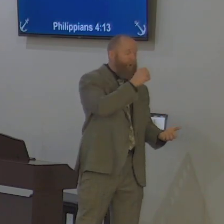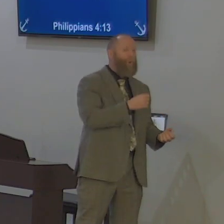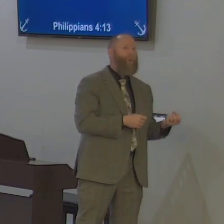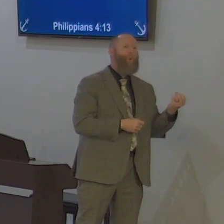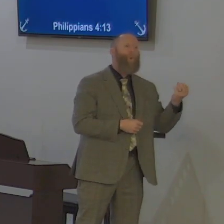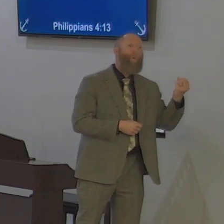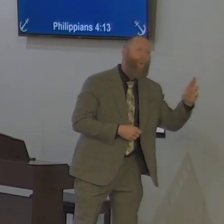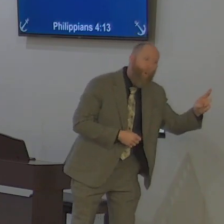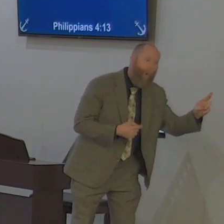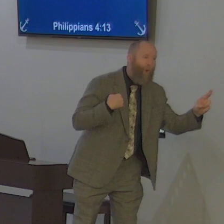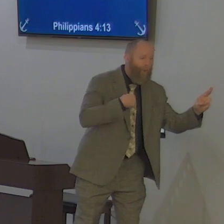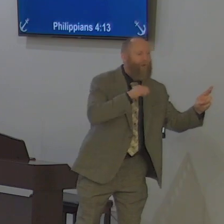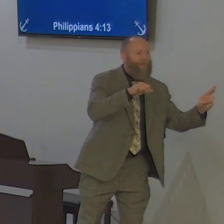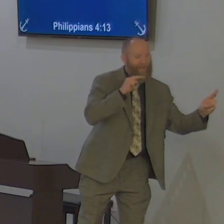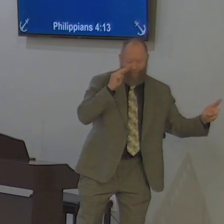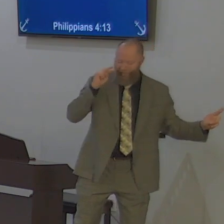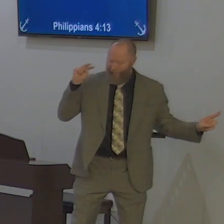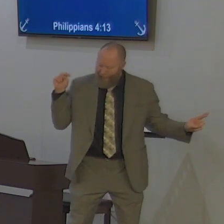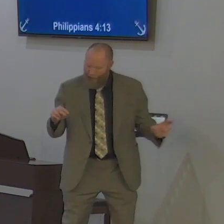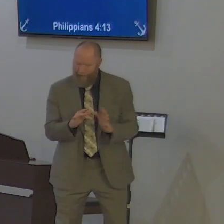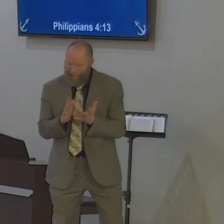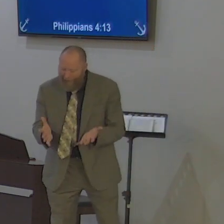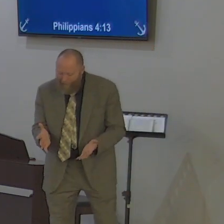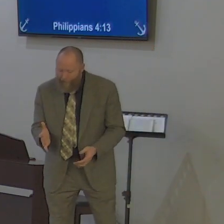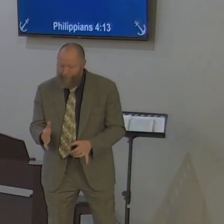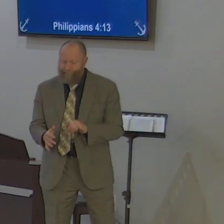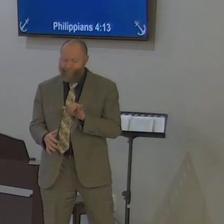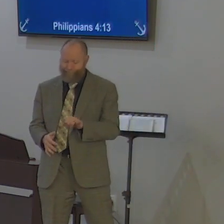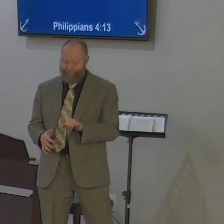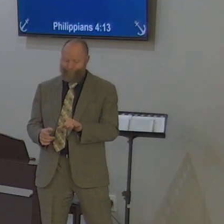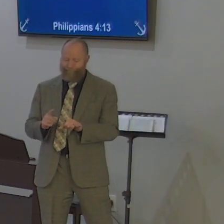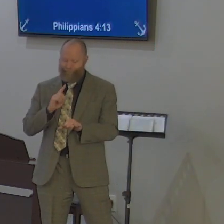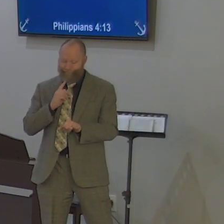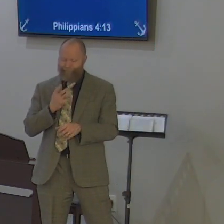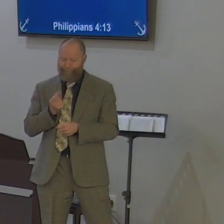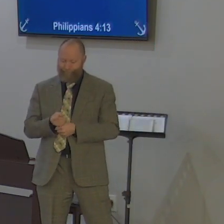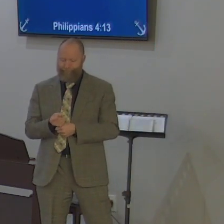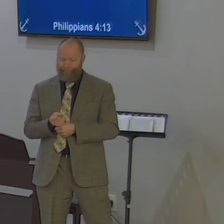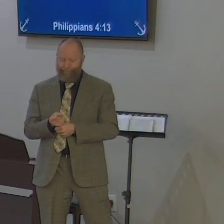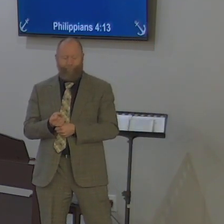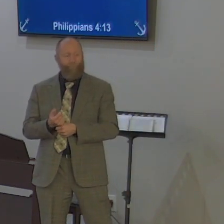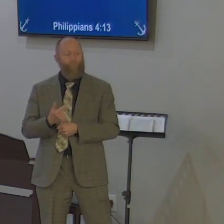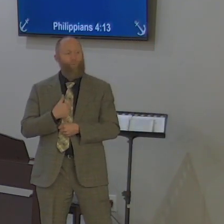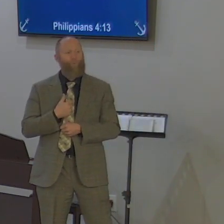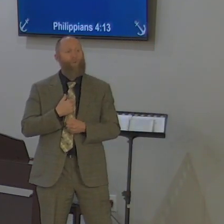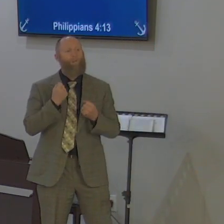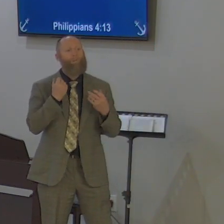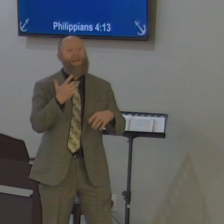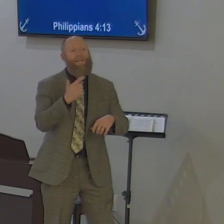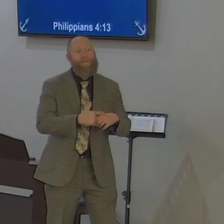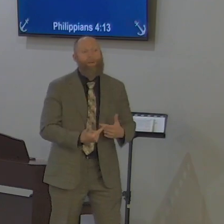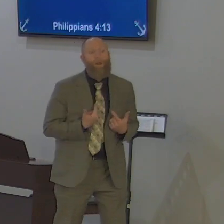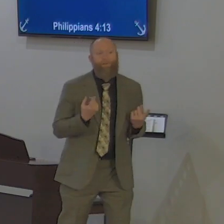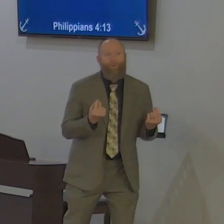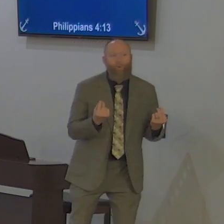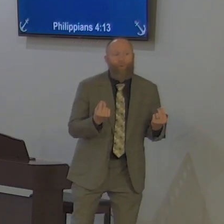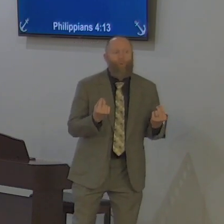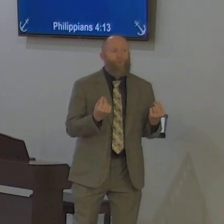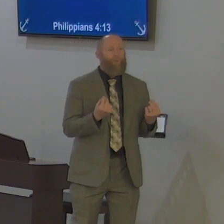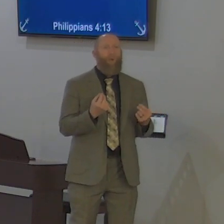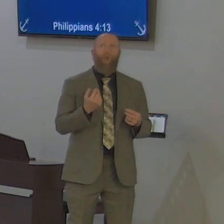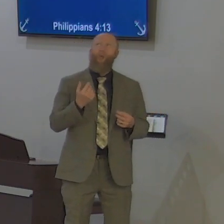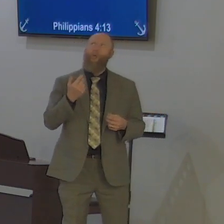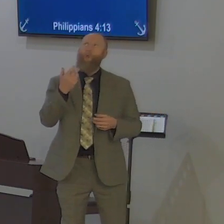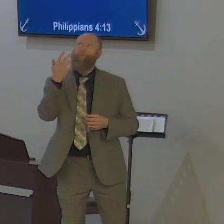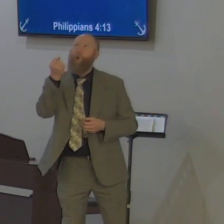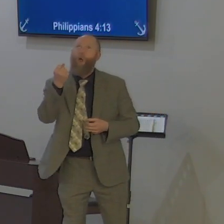him plus something until you get so tired of that you come to the understanding that the all-sufficient Christ is sufficient in all things. You